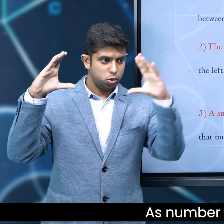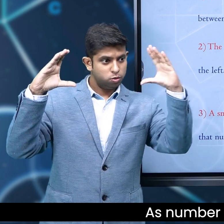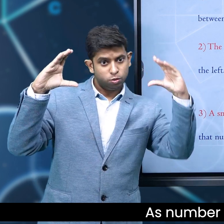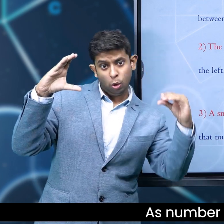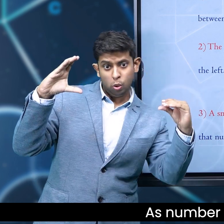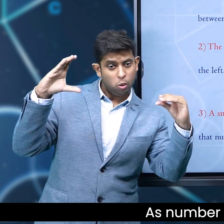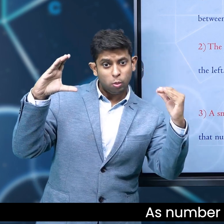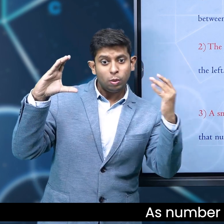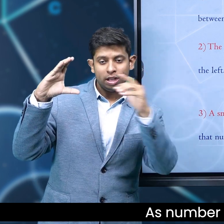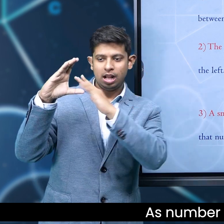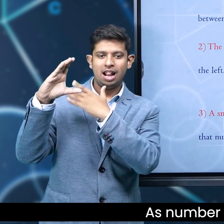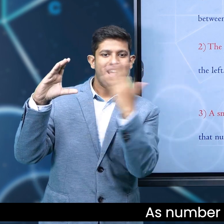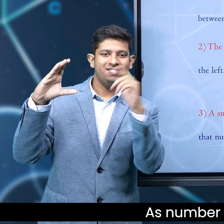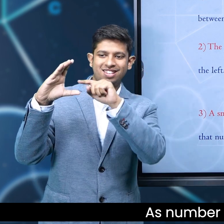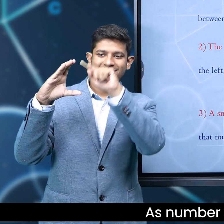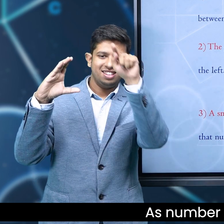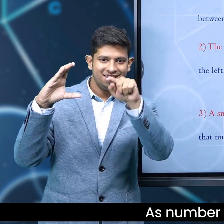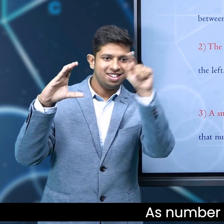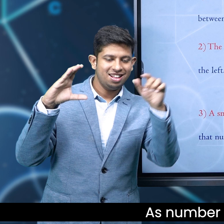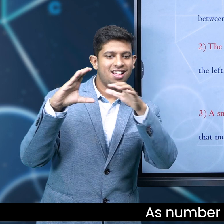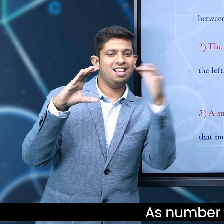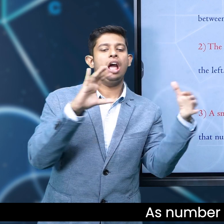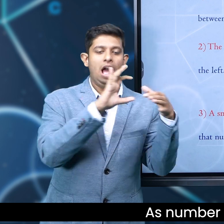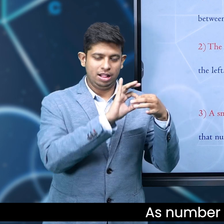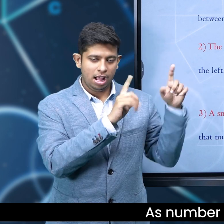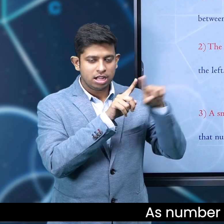of 7, so 3 is less than 7.